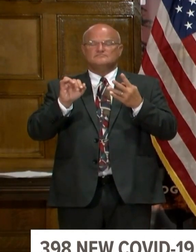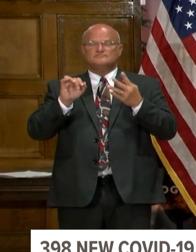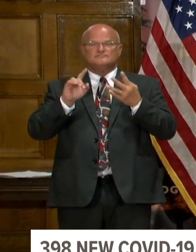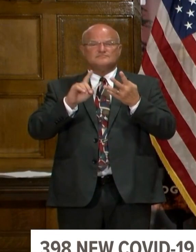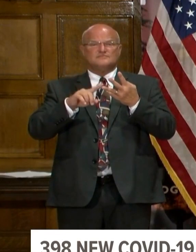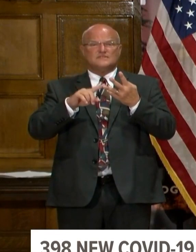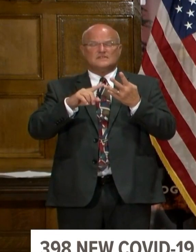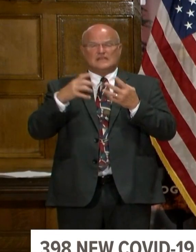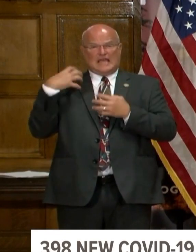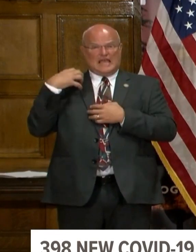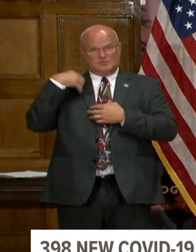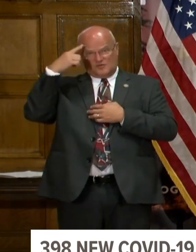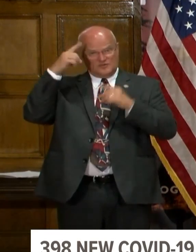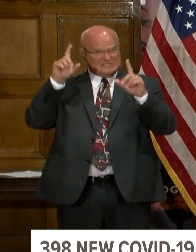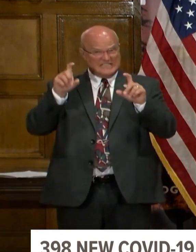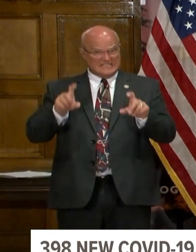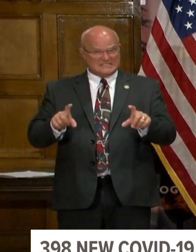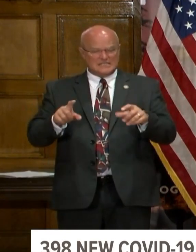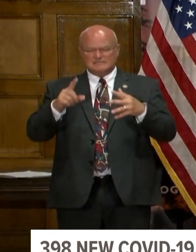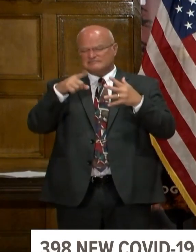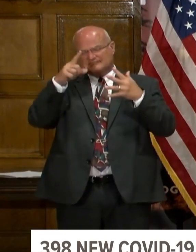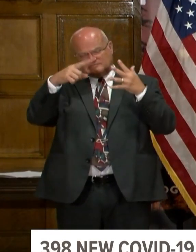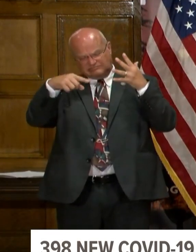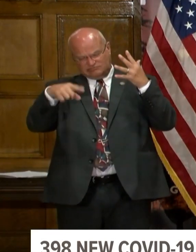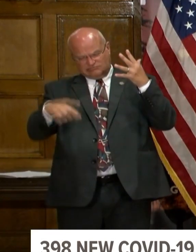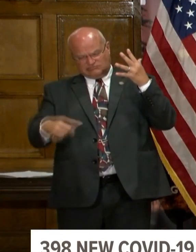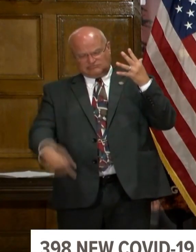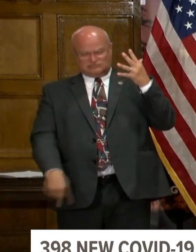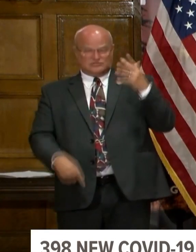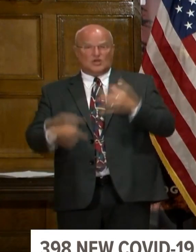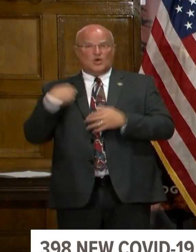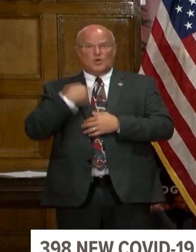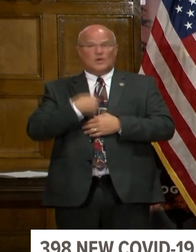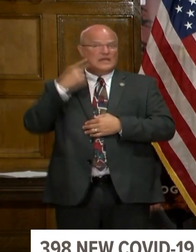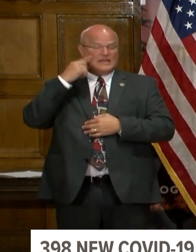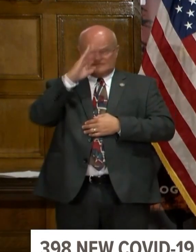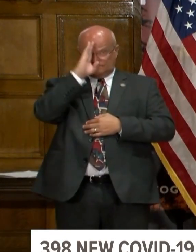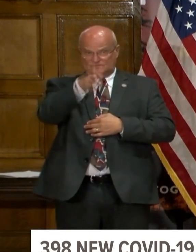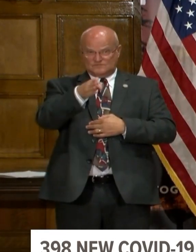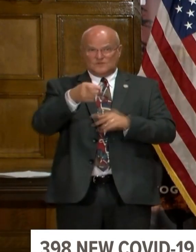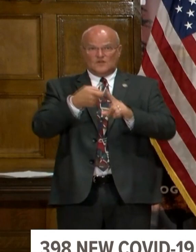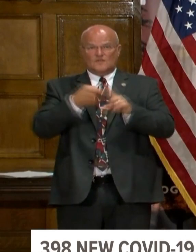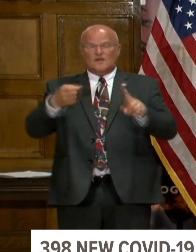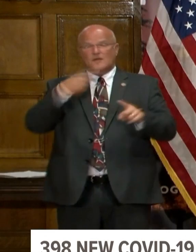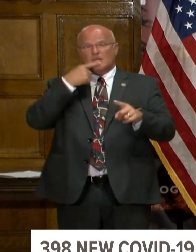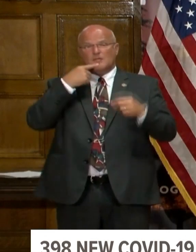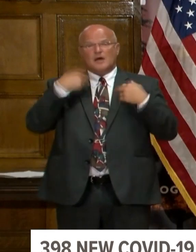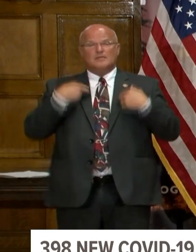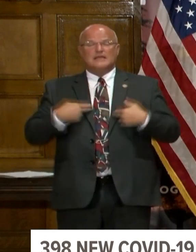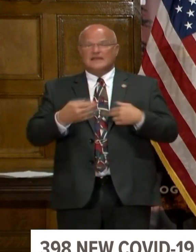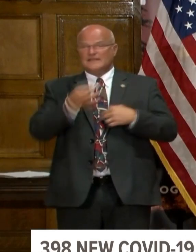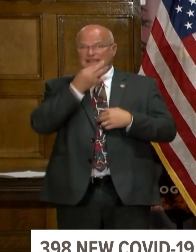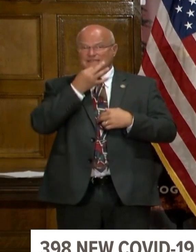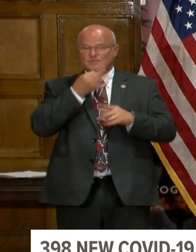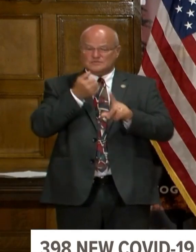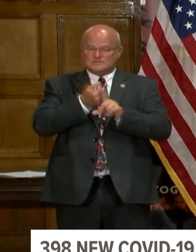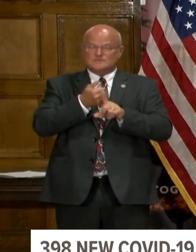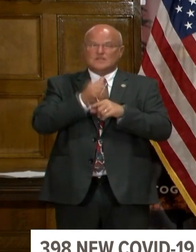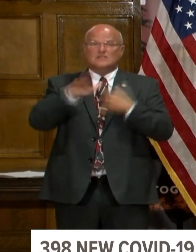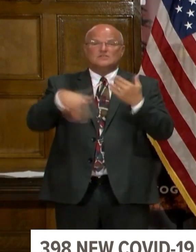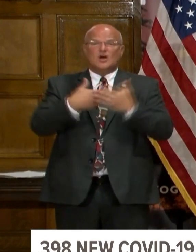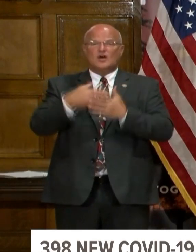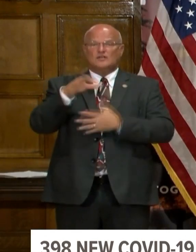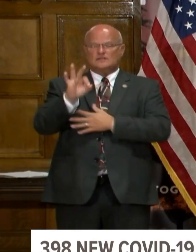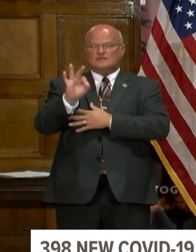the Admiral for testing, on and on down the list. So we hear directly from the public health experts, and it's all in a